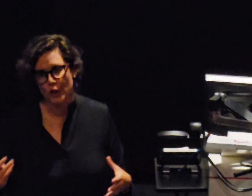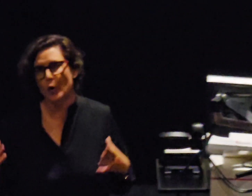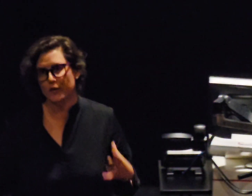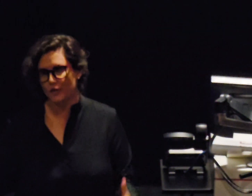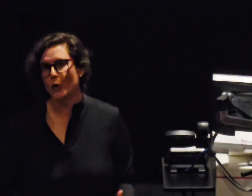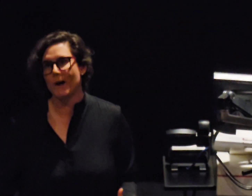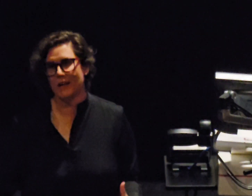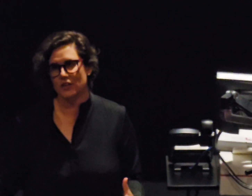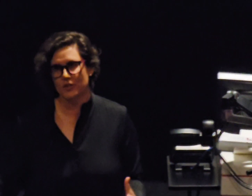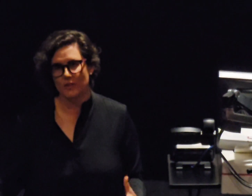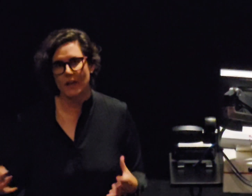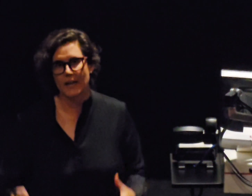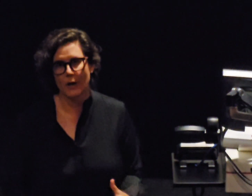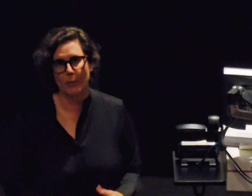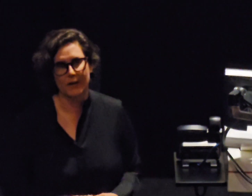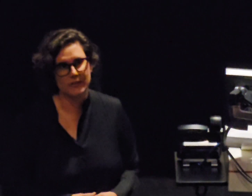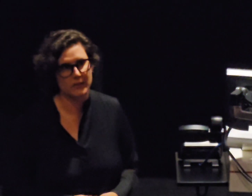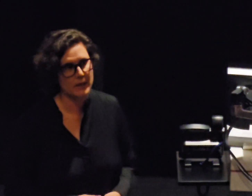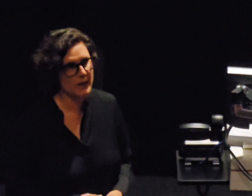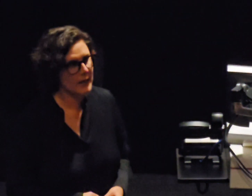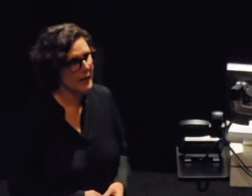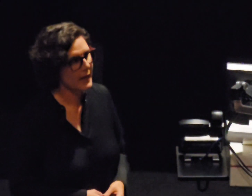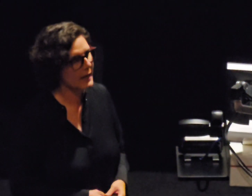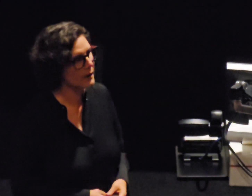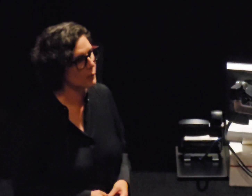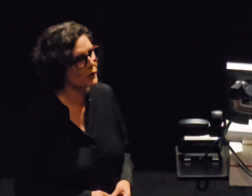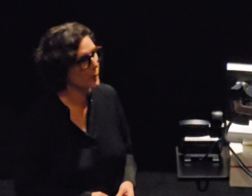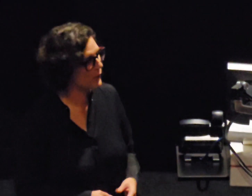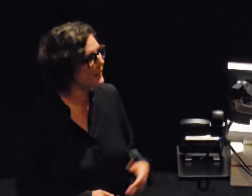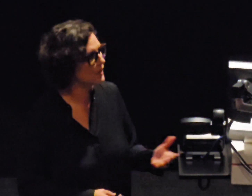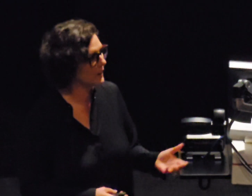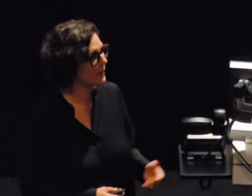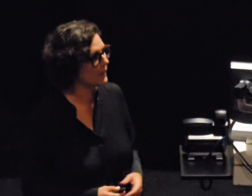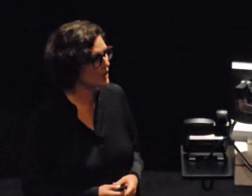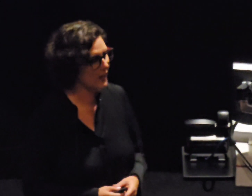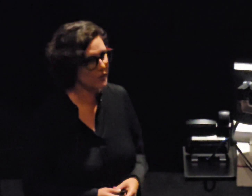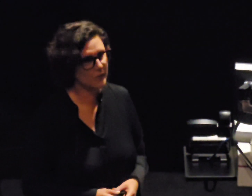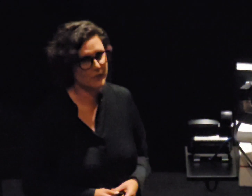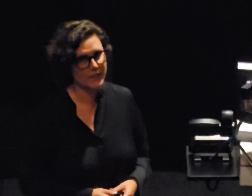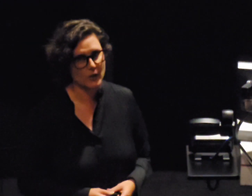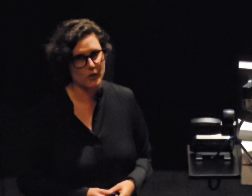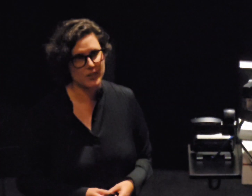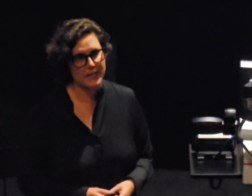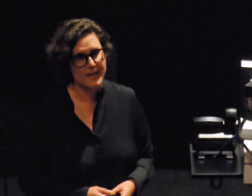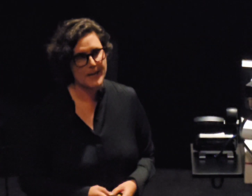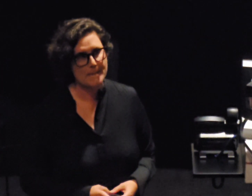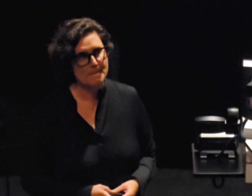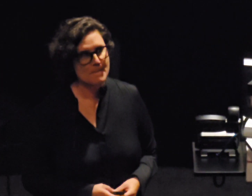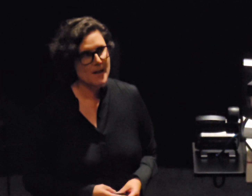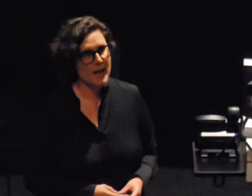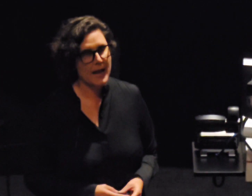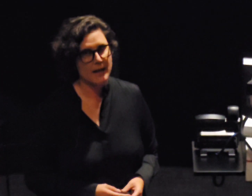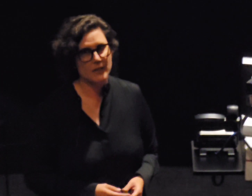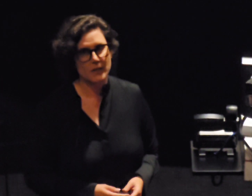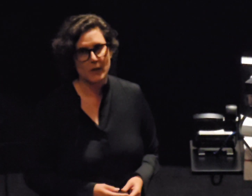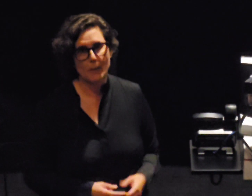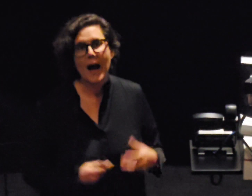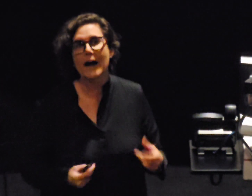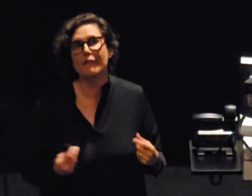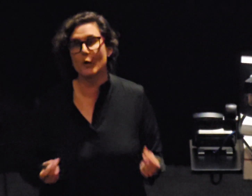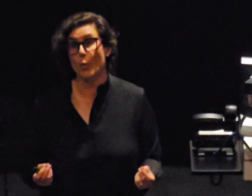we actually know so much that can help us in responding to the challenges of technology.